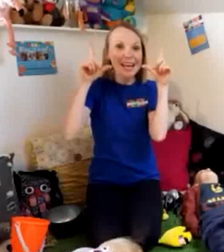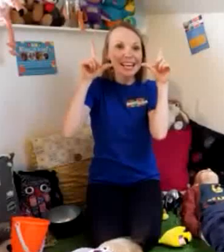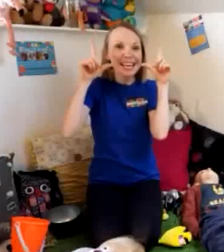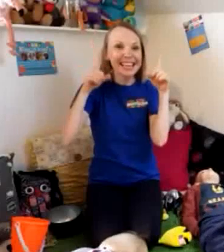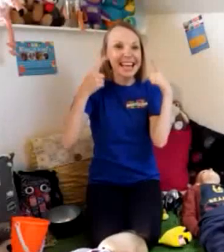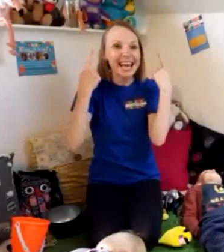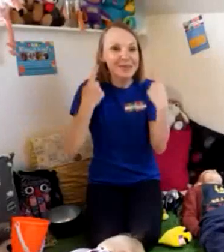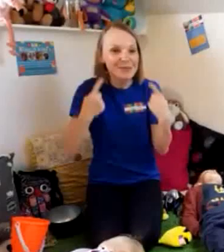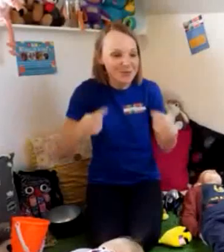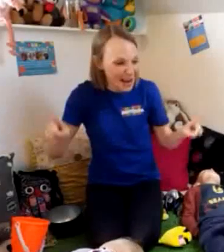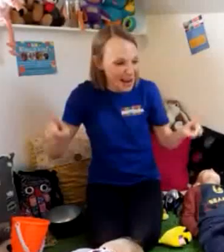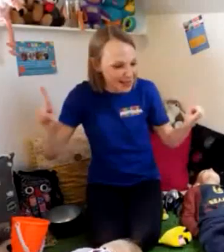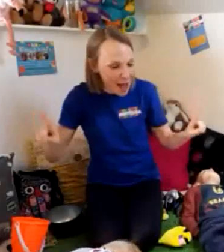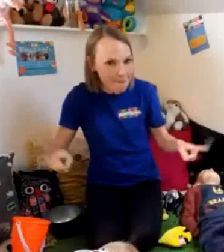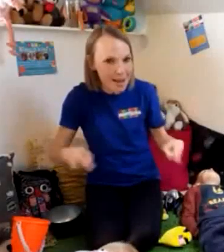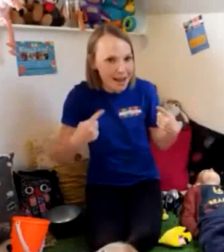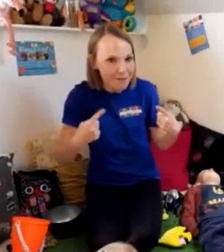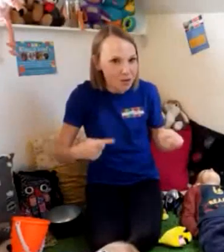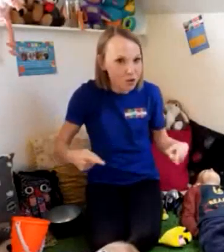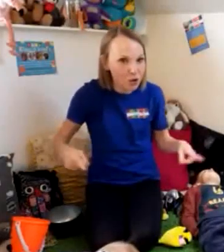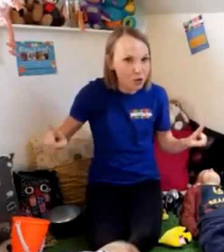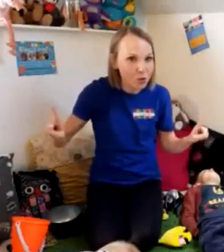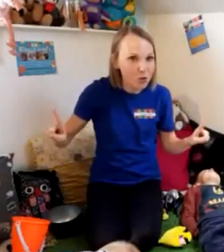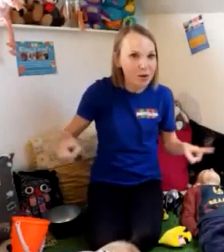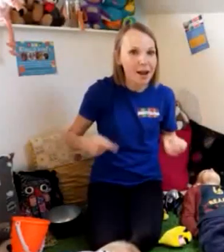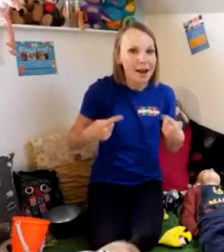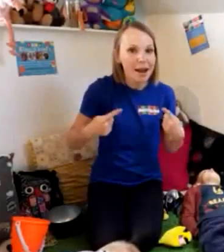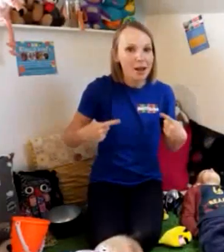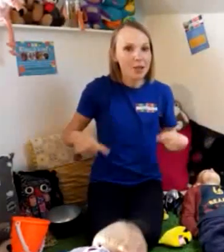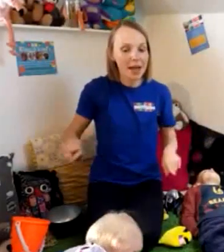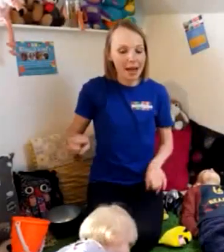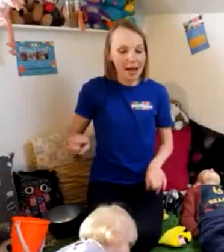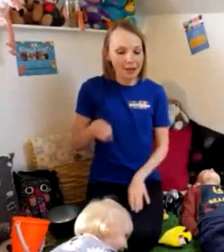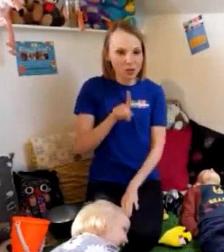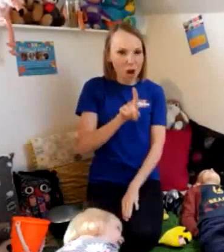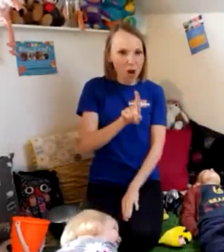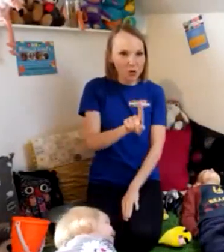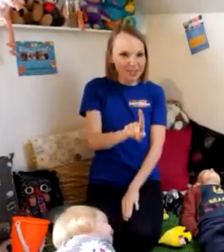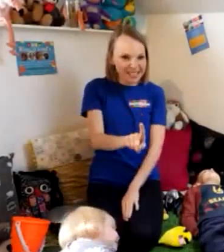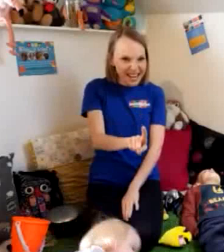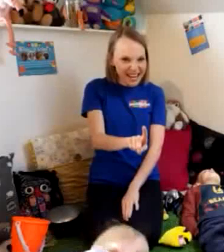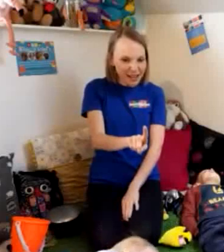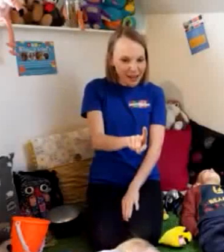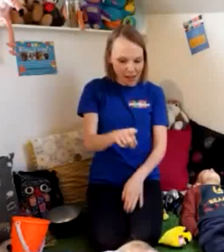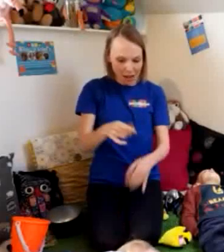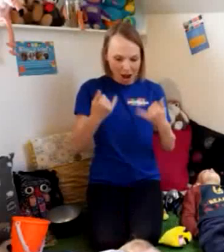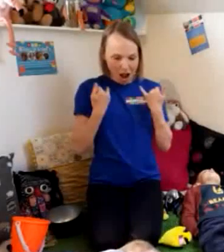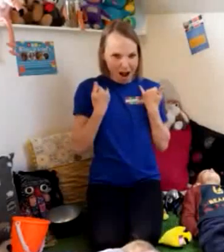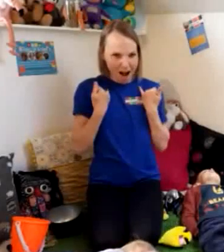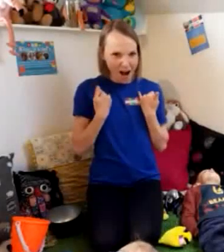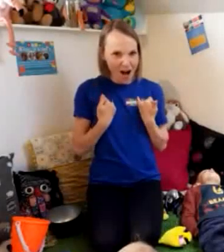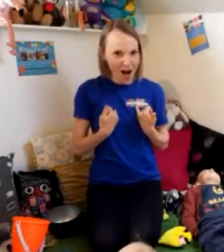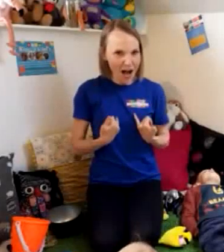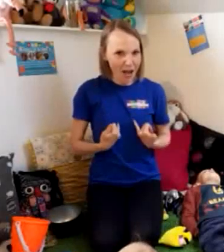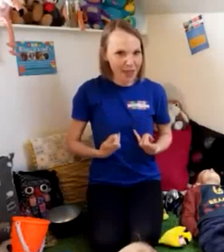wake them with a merry tune? They're so still, are